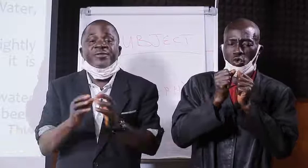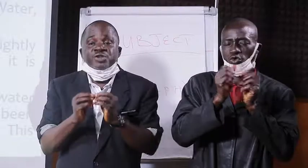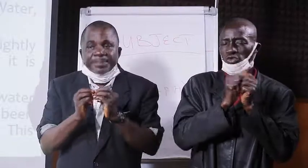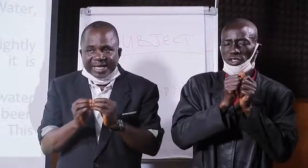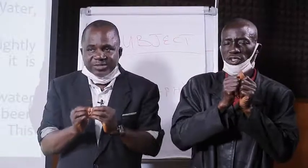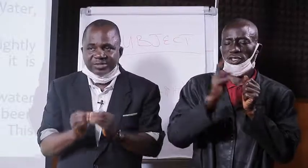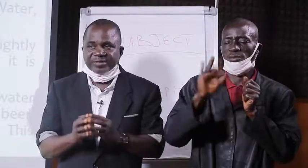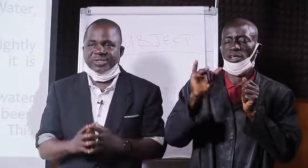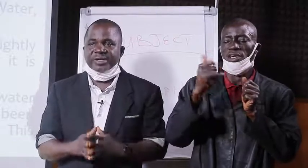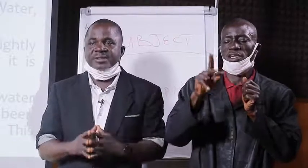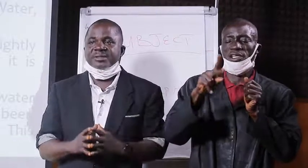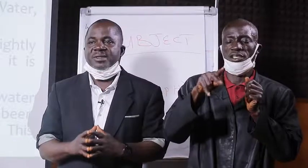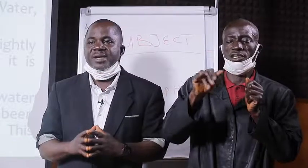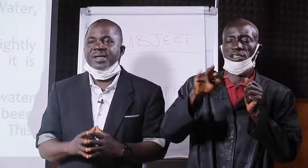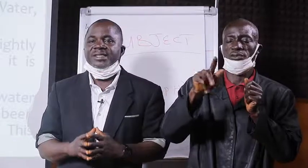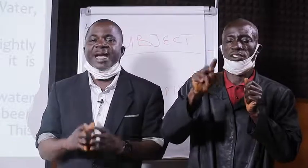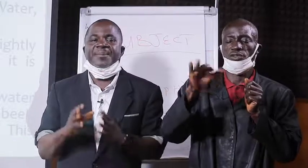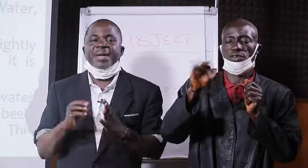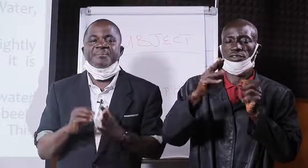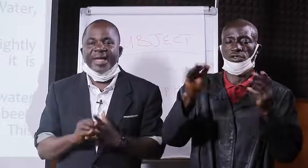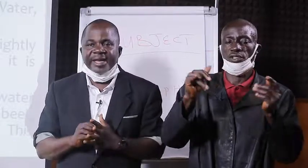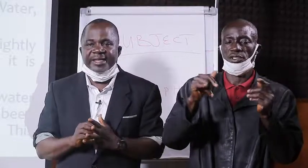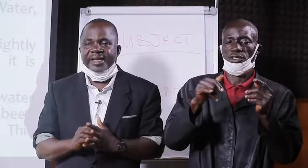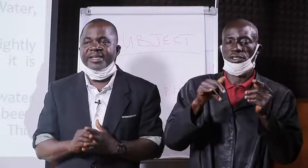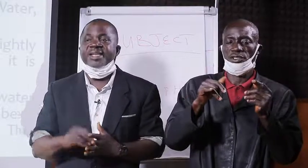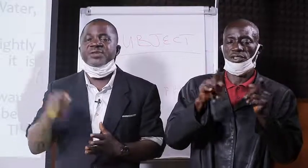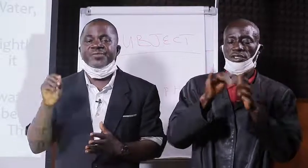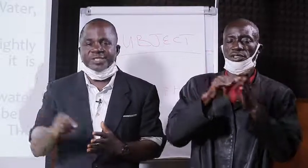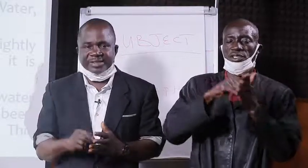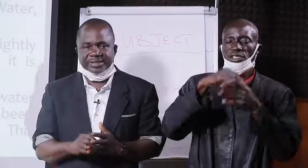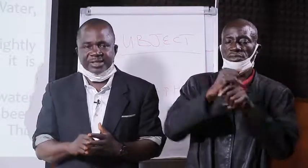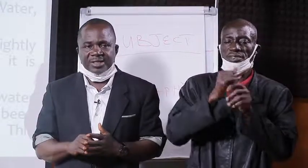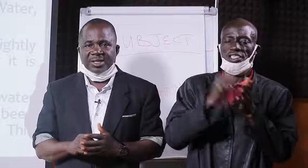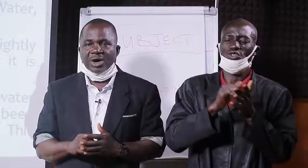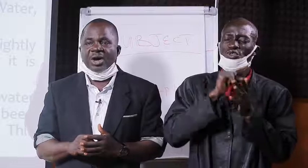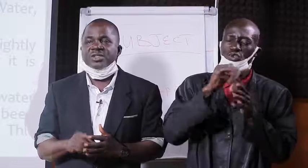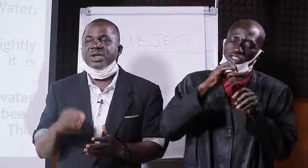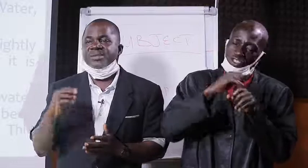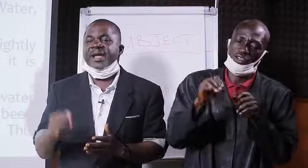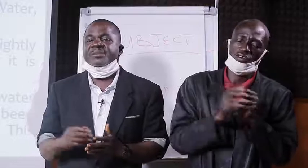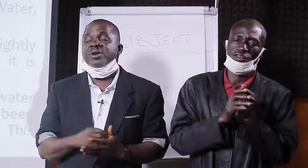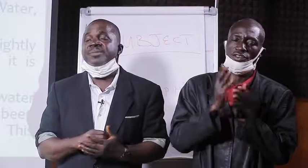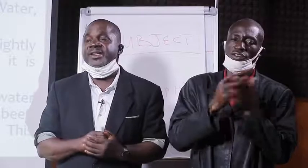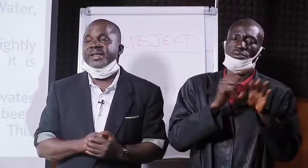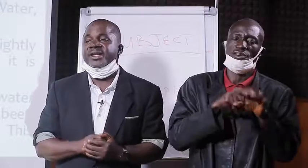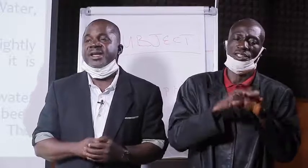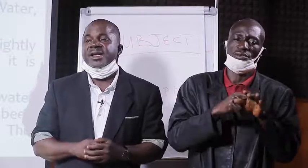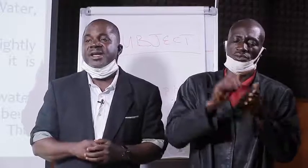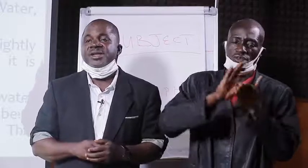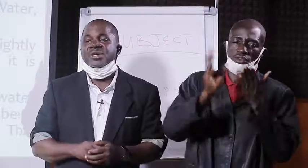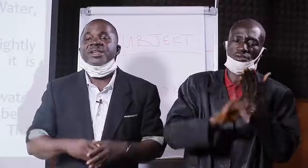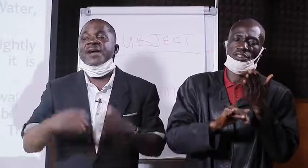the individual particles of the soil, thereby making it insufficient or sometimes